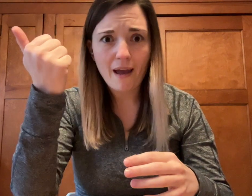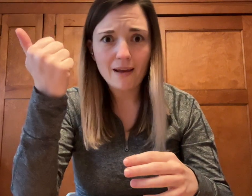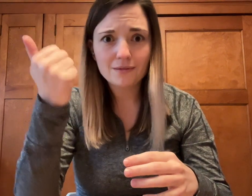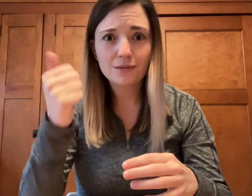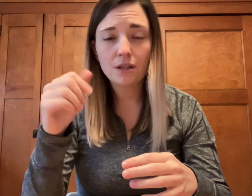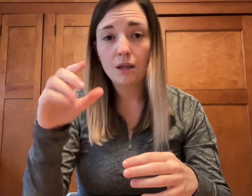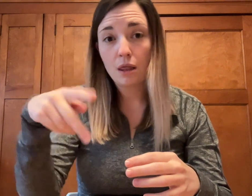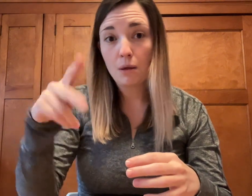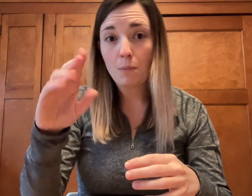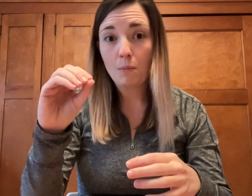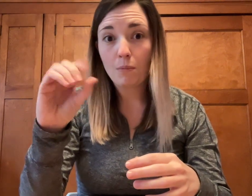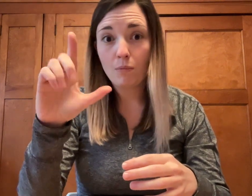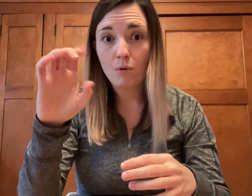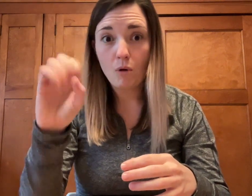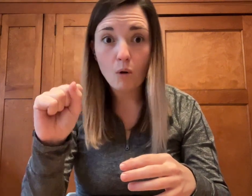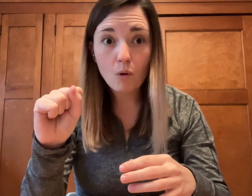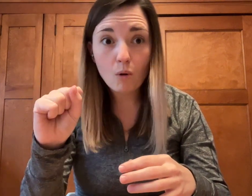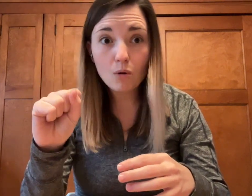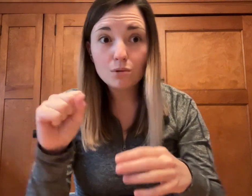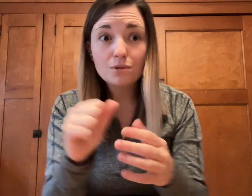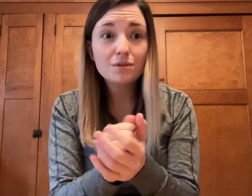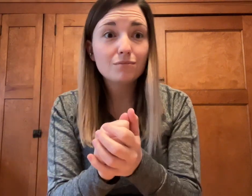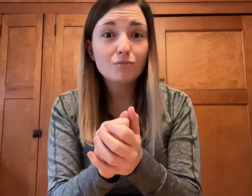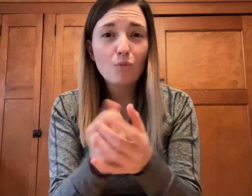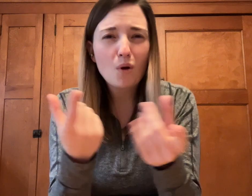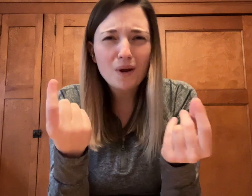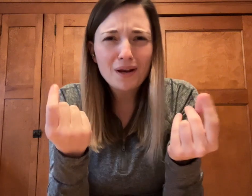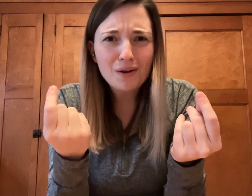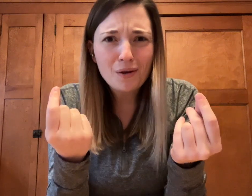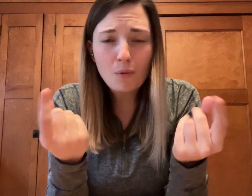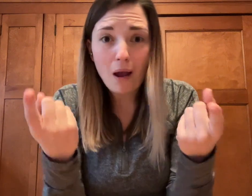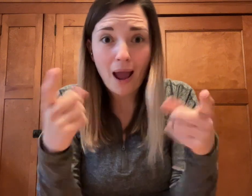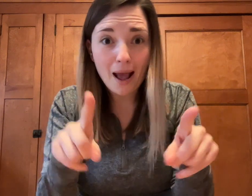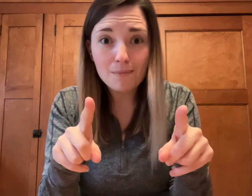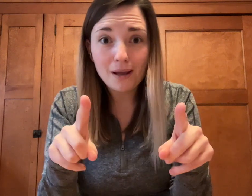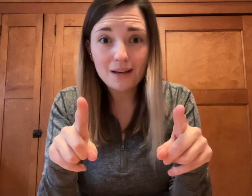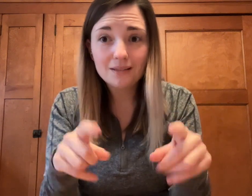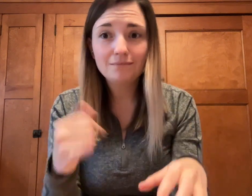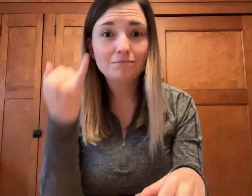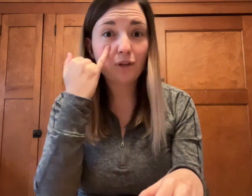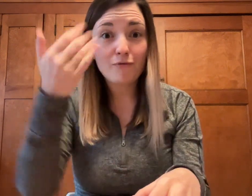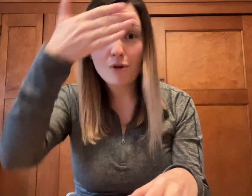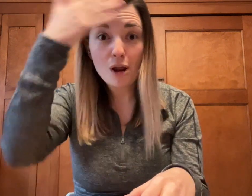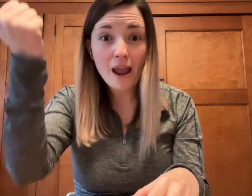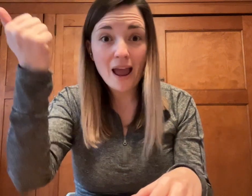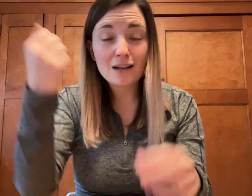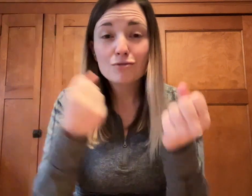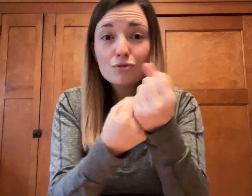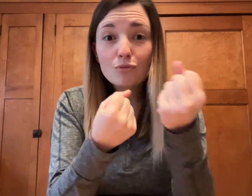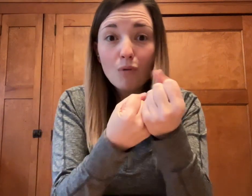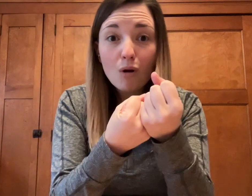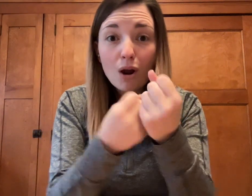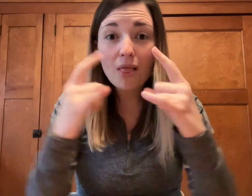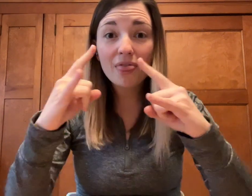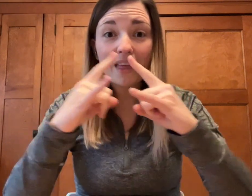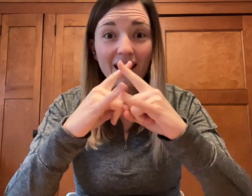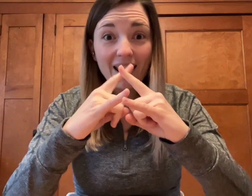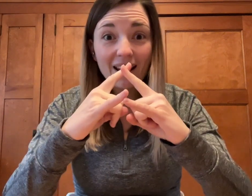making the tent, other than if you go out and get some sticks out of the woods, right? If you forgot your supports, what's the tent going to do? It's going to lay